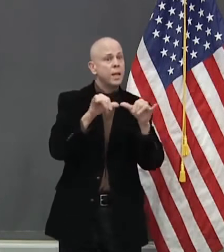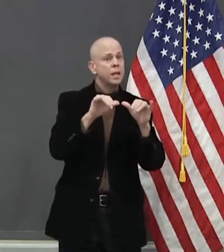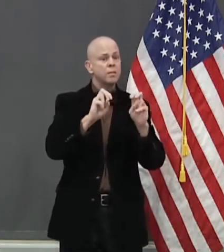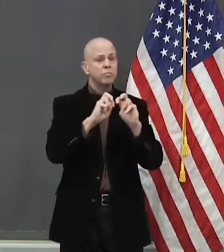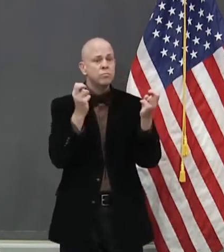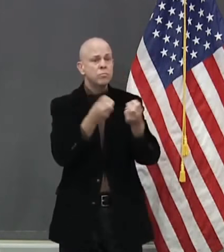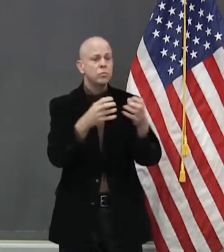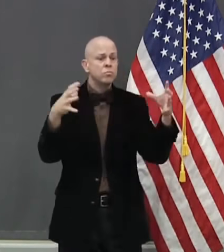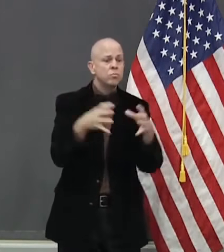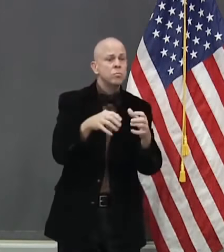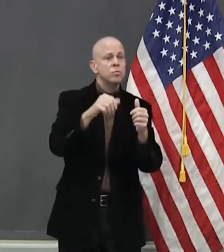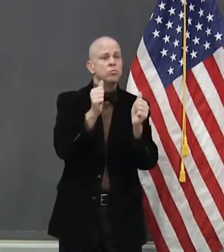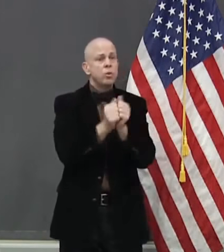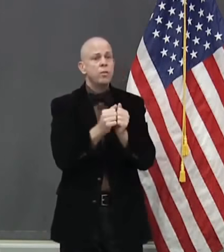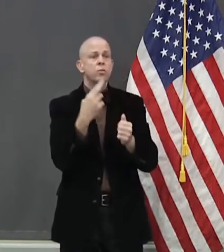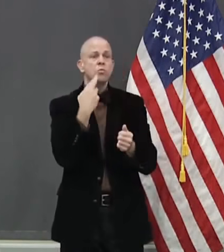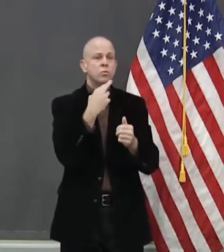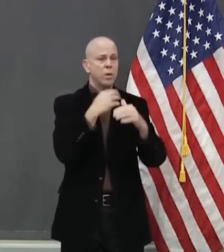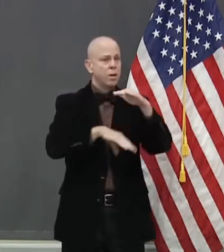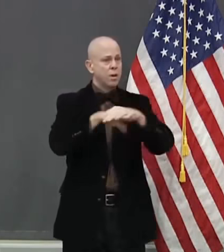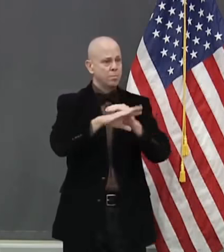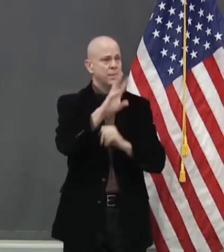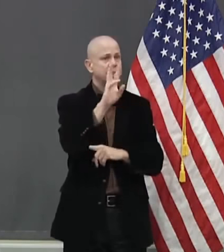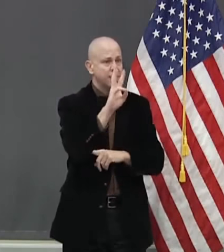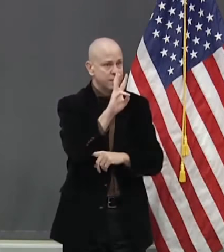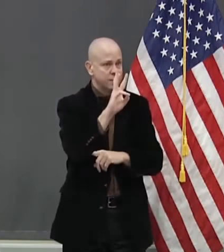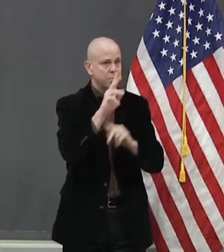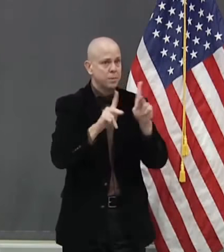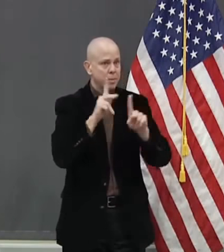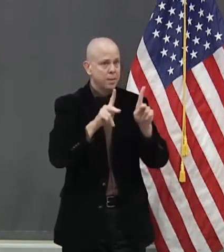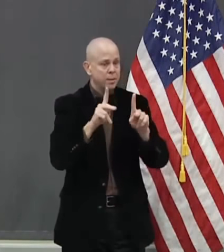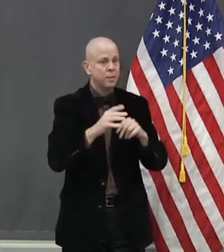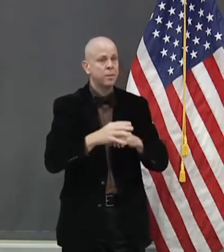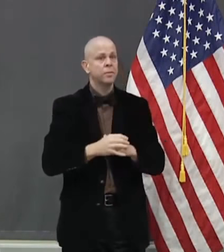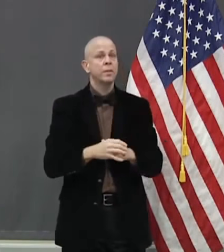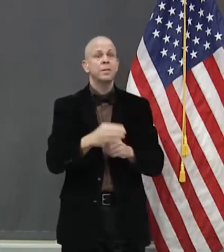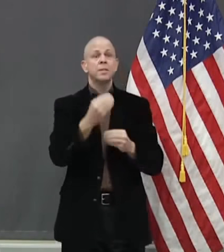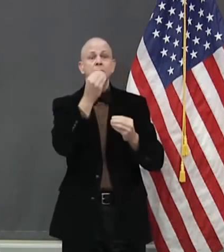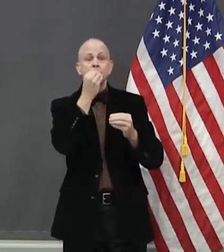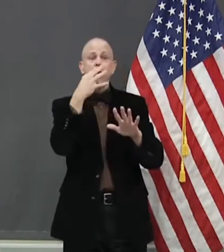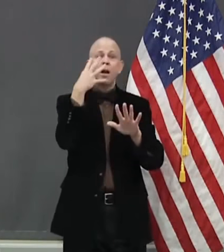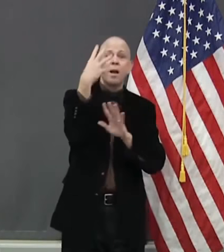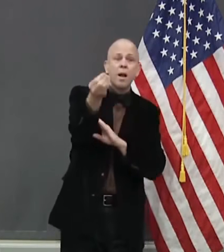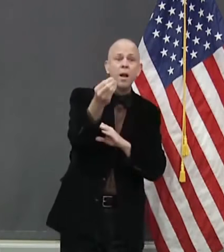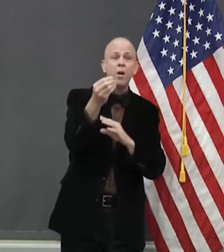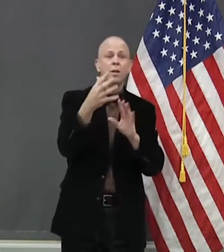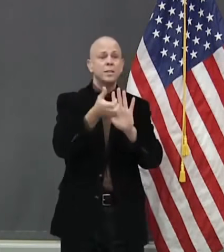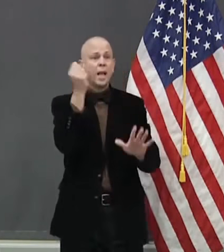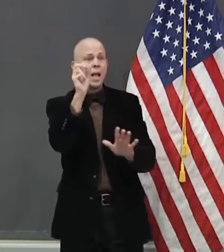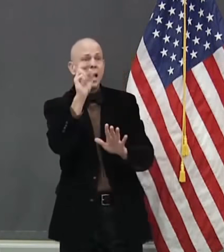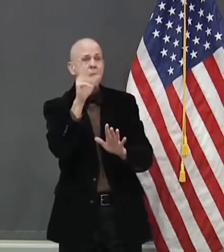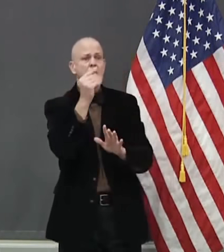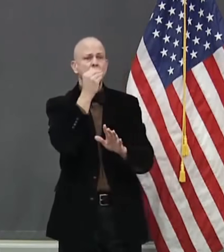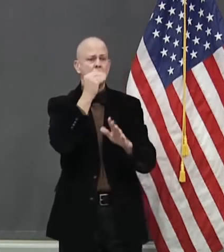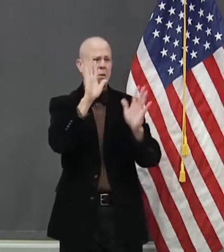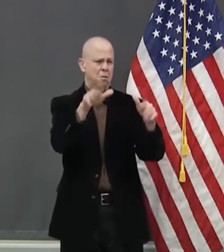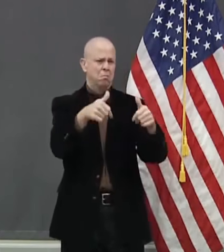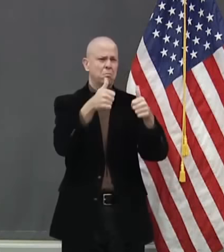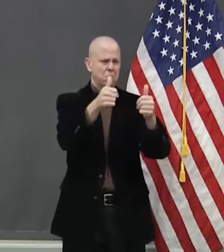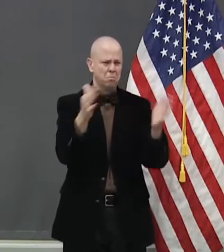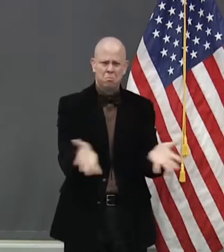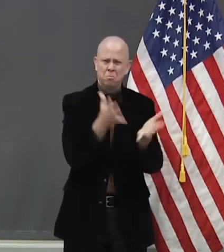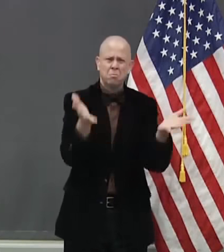people. Outdoor dining and takeout are encouraged. It also includes